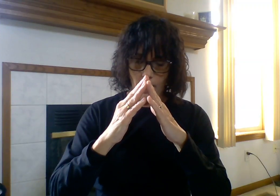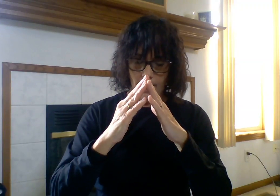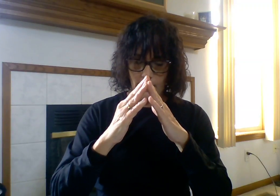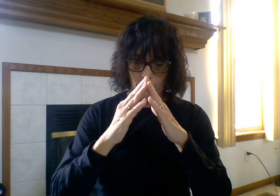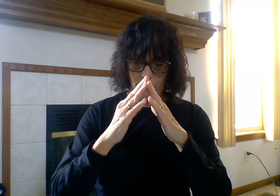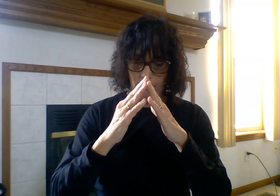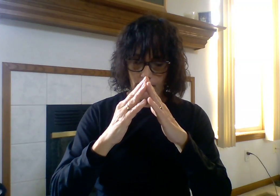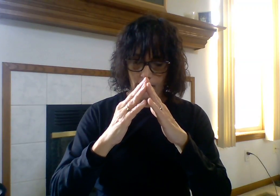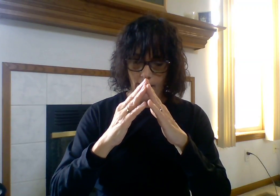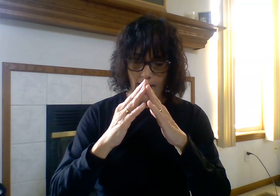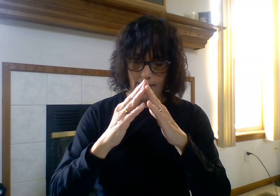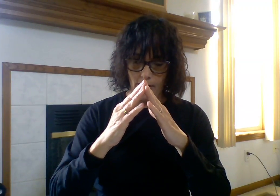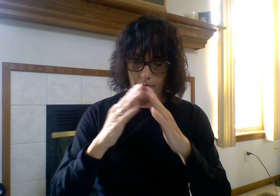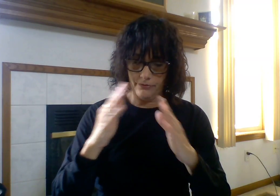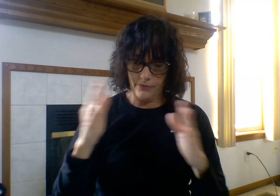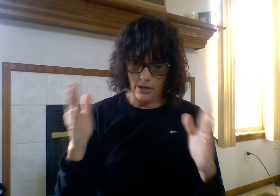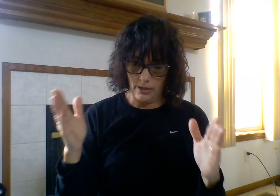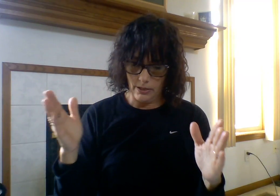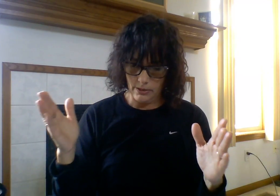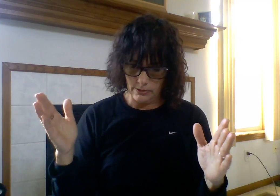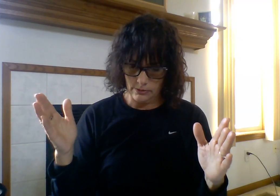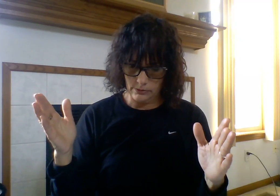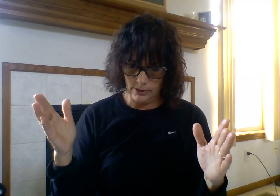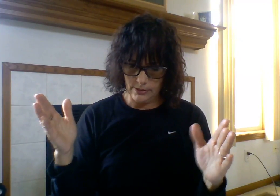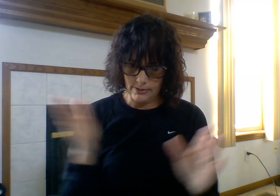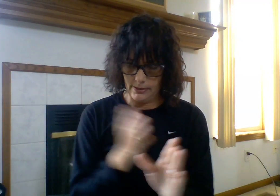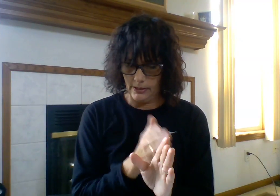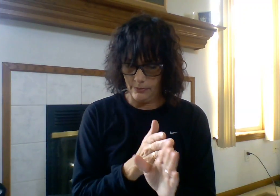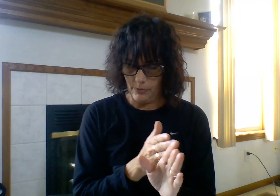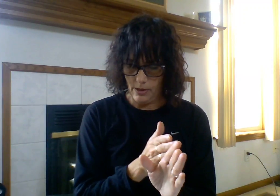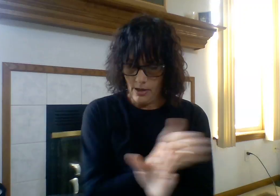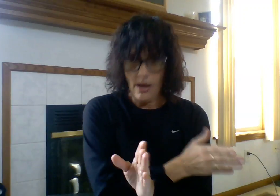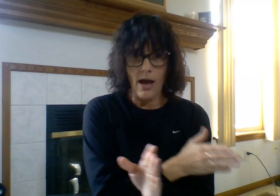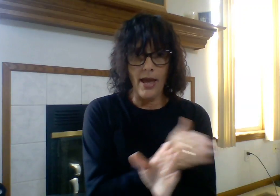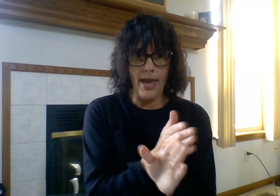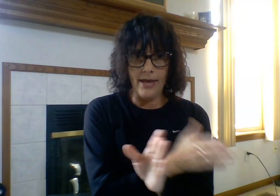and it would be ahead of, let's see, ahead of